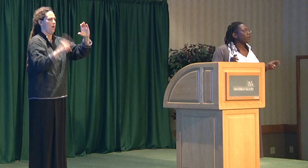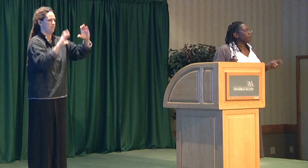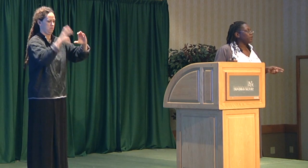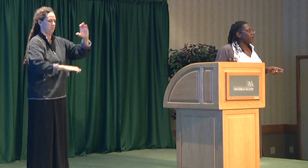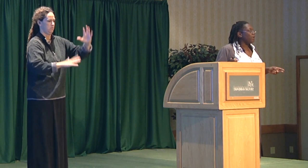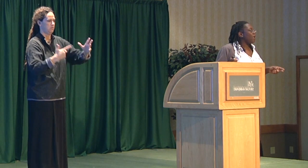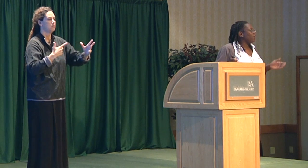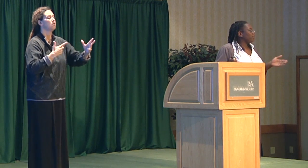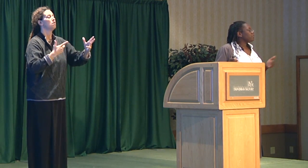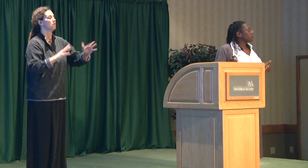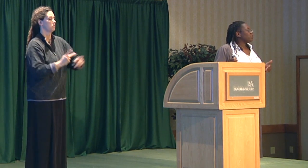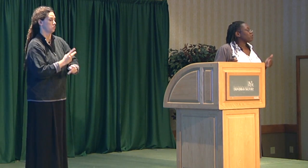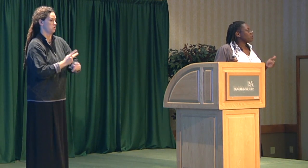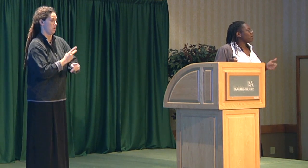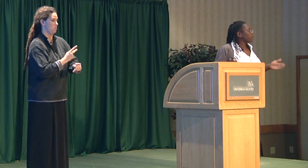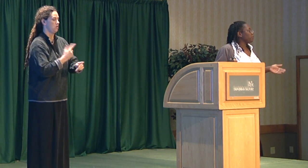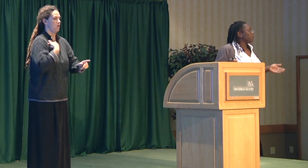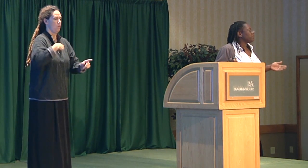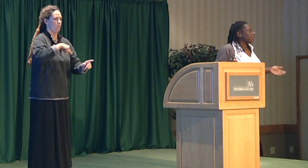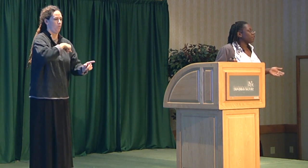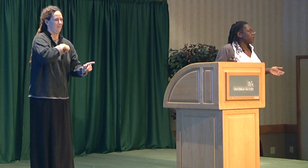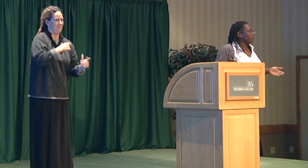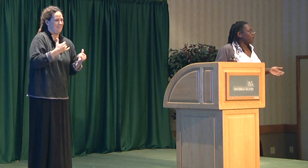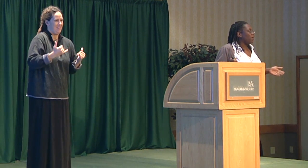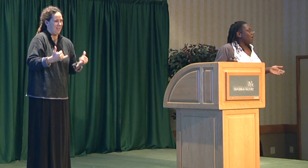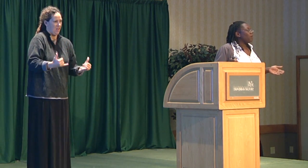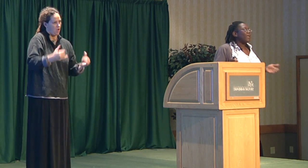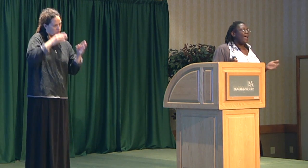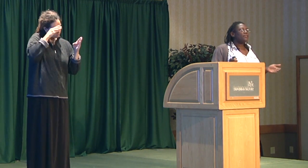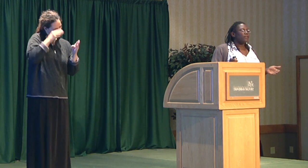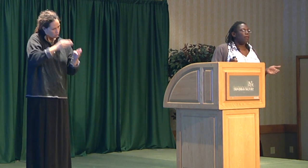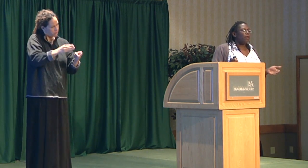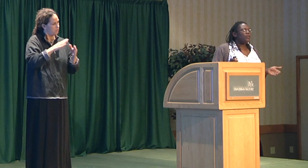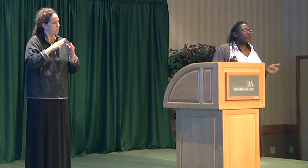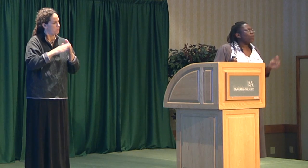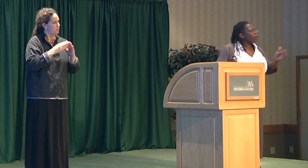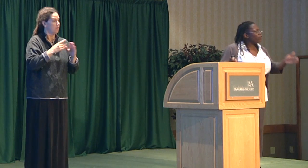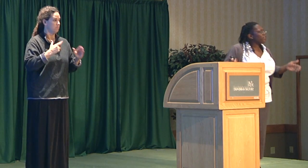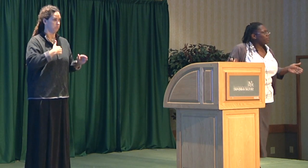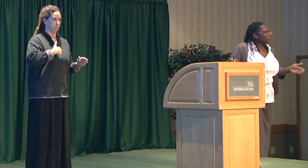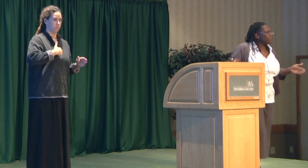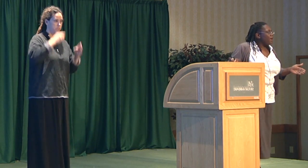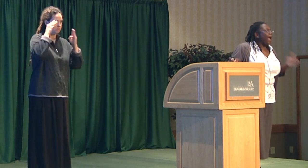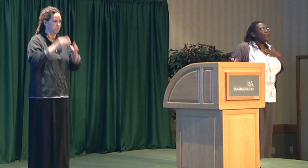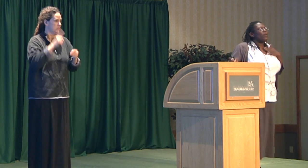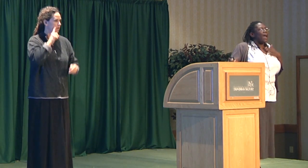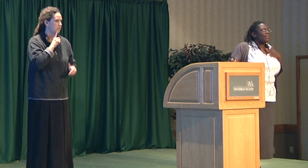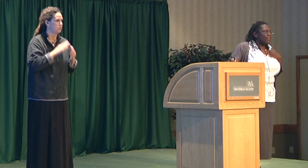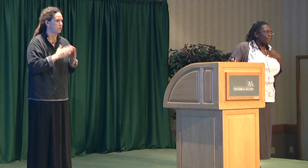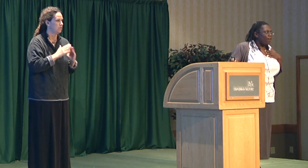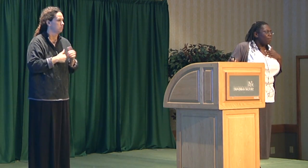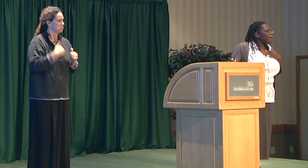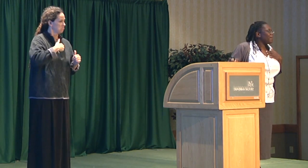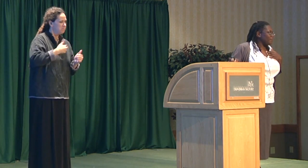to a target community, and in this situation, our target community was the deaf community. And we ask them, so what are your challenges? I know what